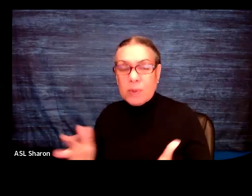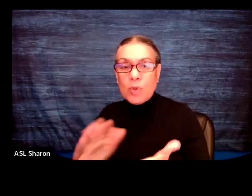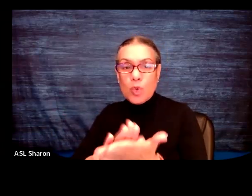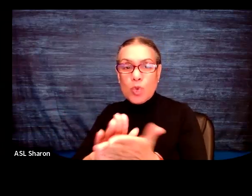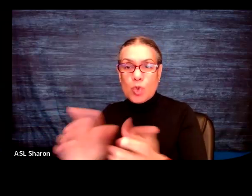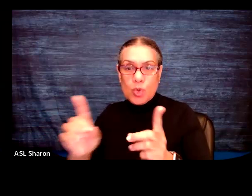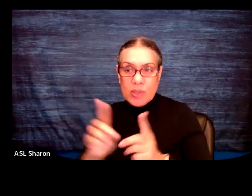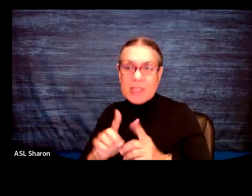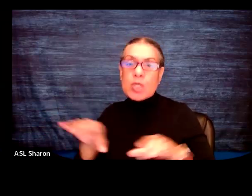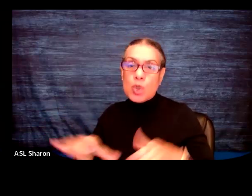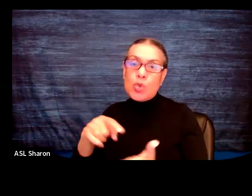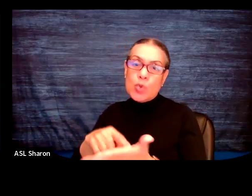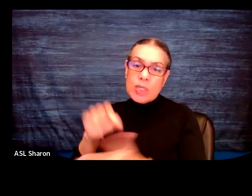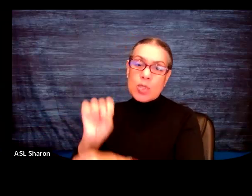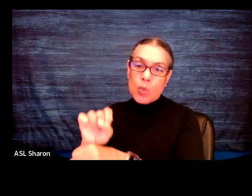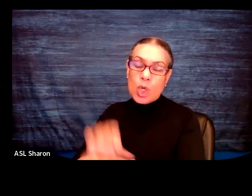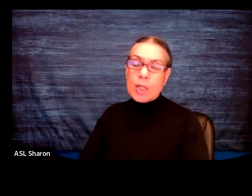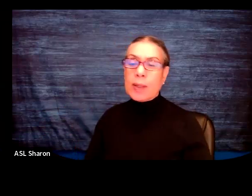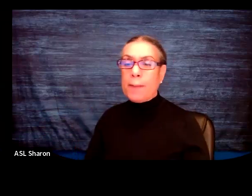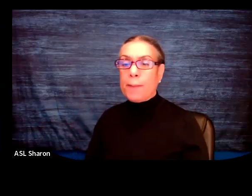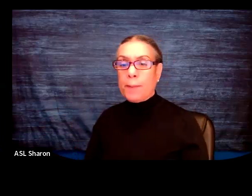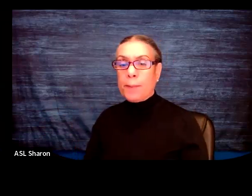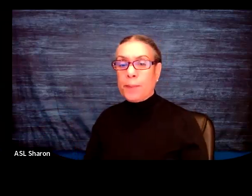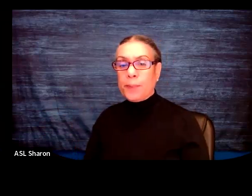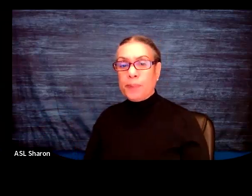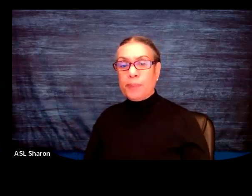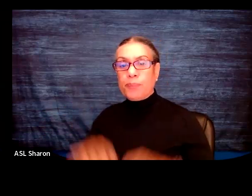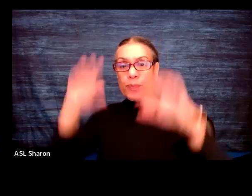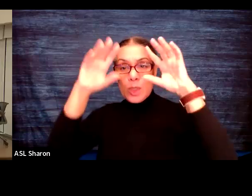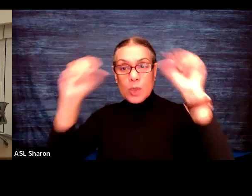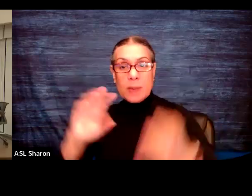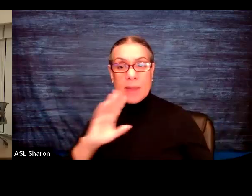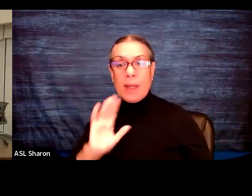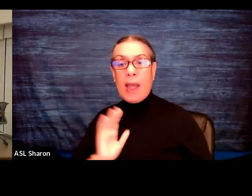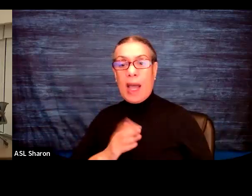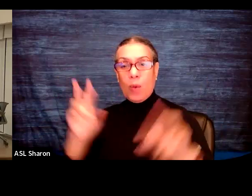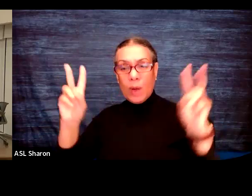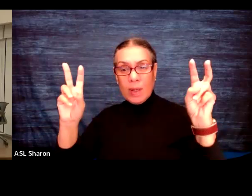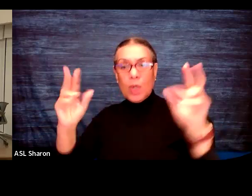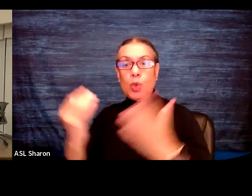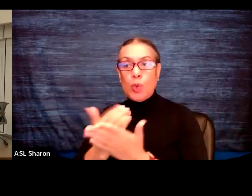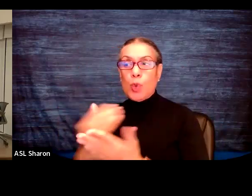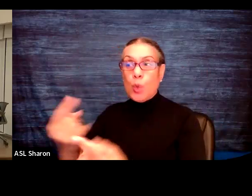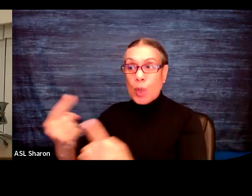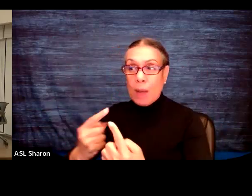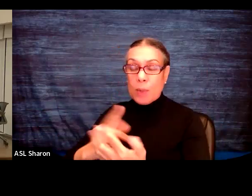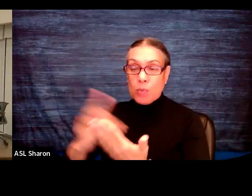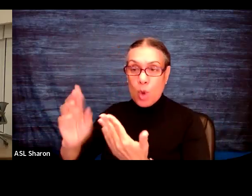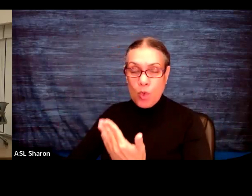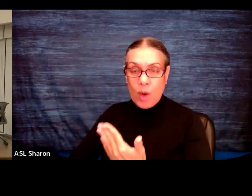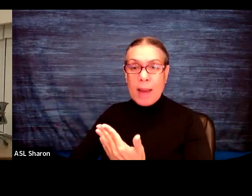capacity to do this work. Right. I would add to that, I think our newcomer programs we have also increased